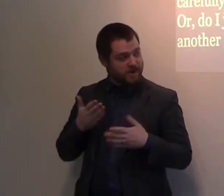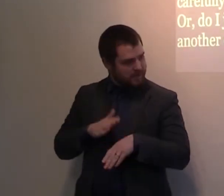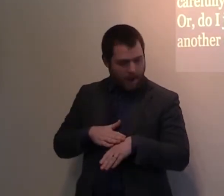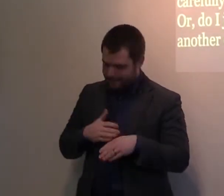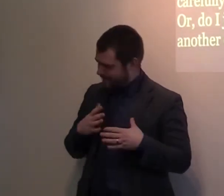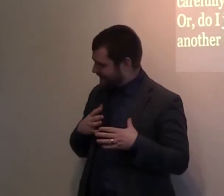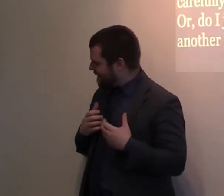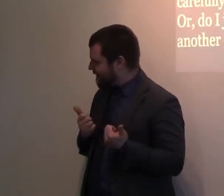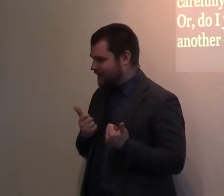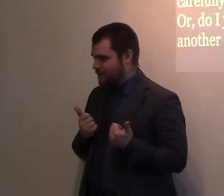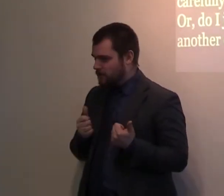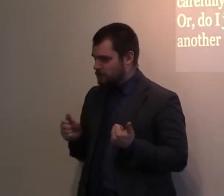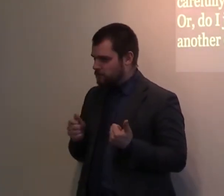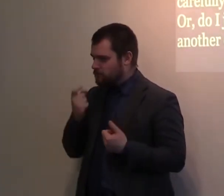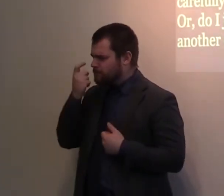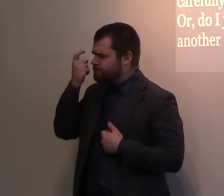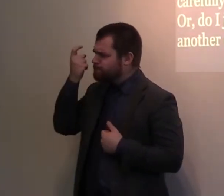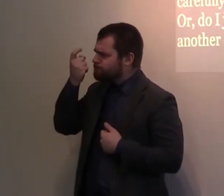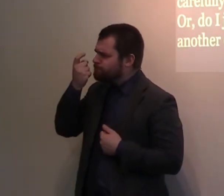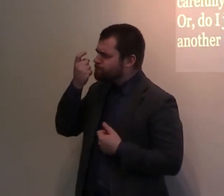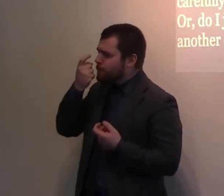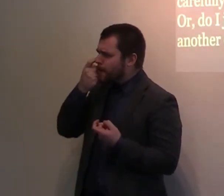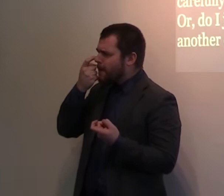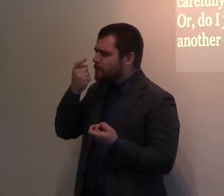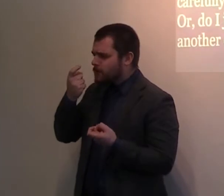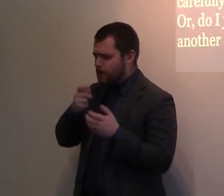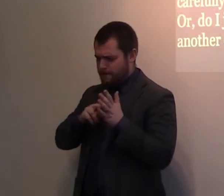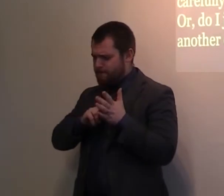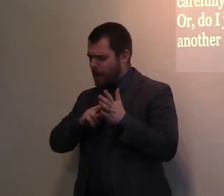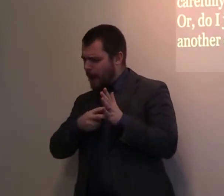Do I think carefully and plan how to use my time?